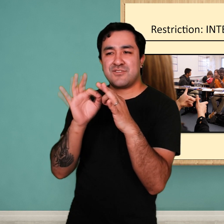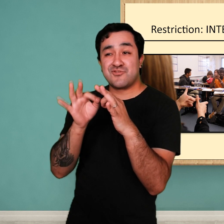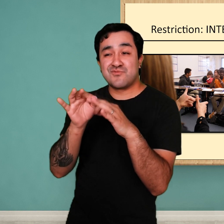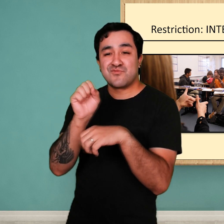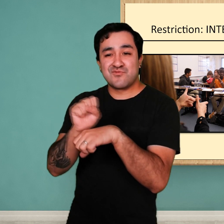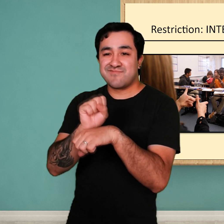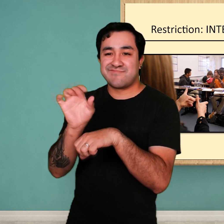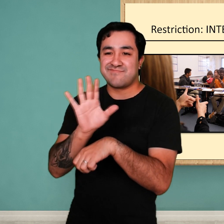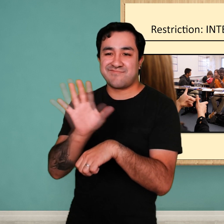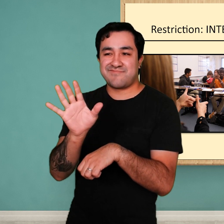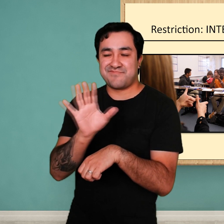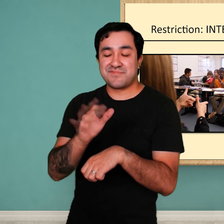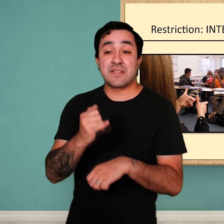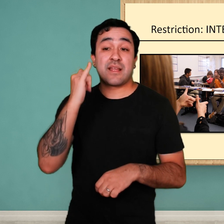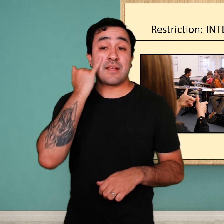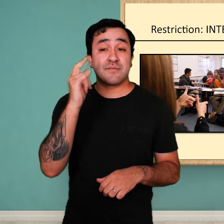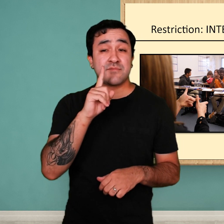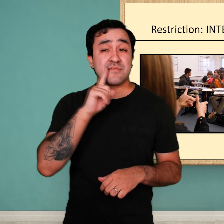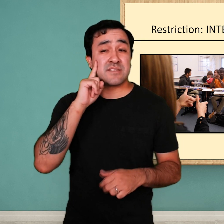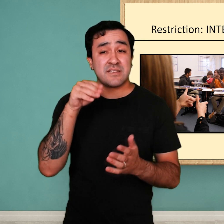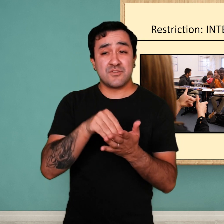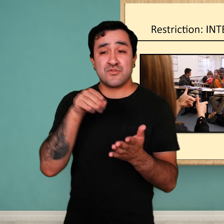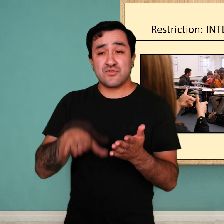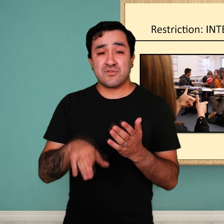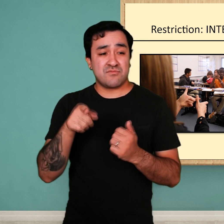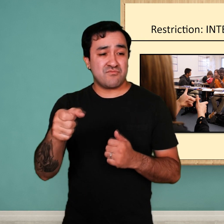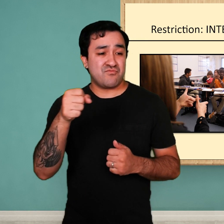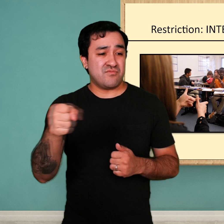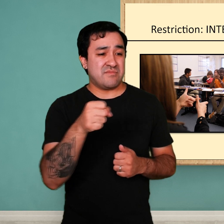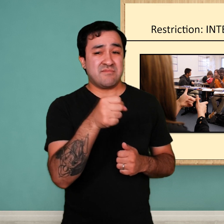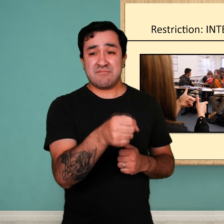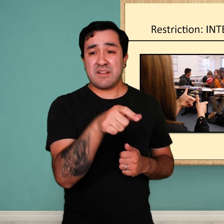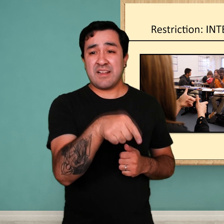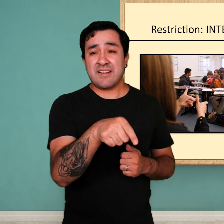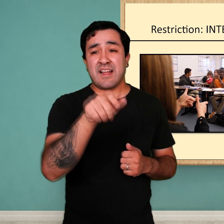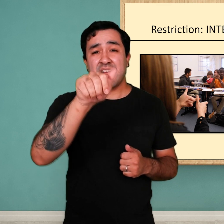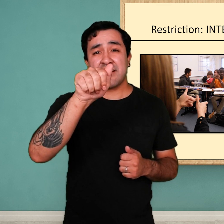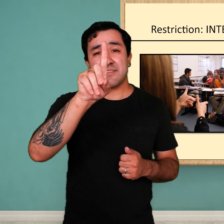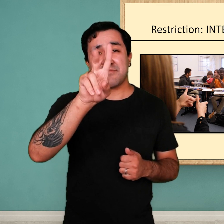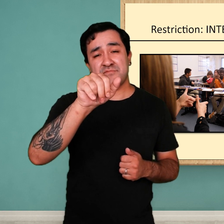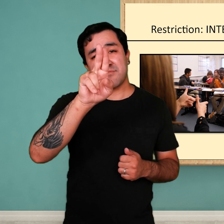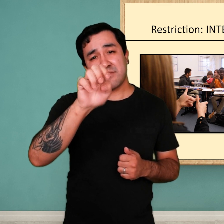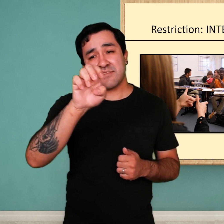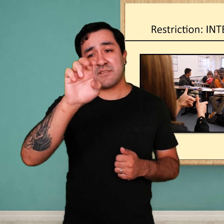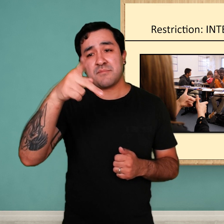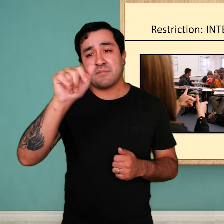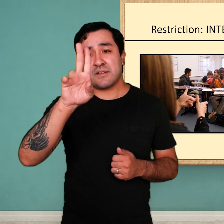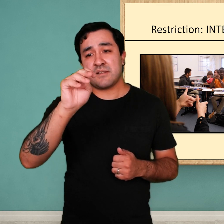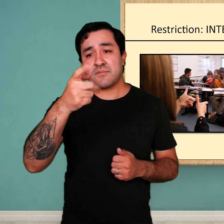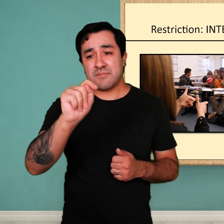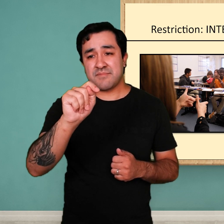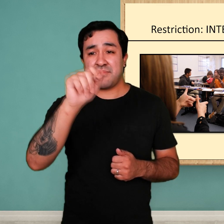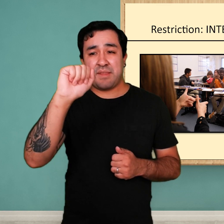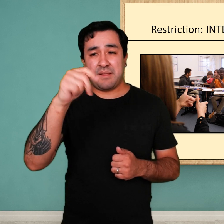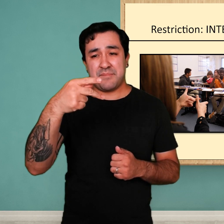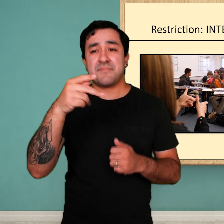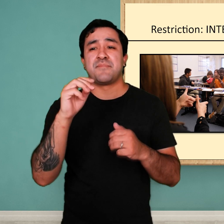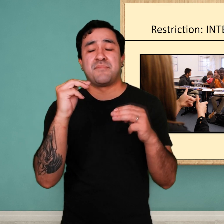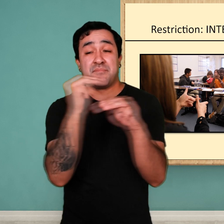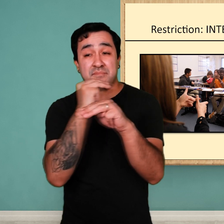advanced placement statistics course? We cannot assume every interpreter would be qualified to interpret the class for a few reasons.